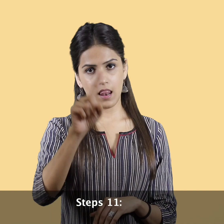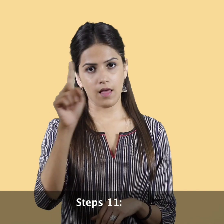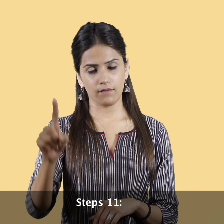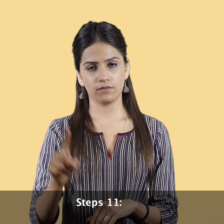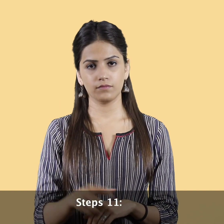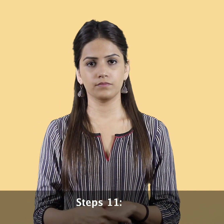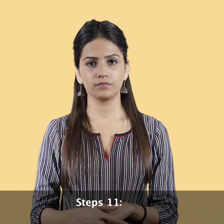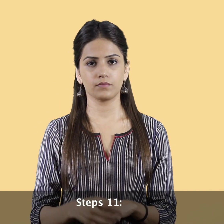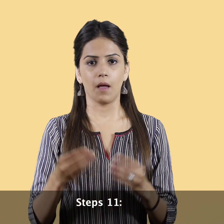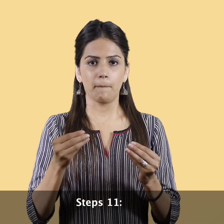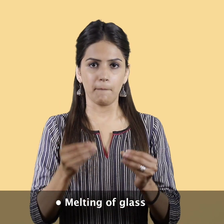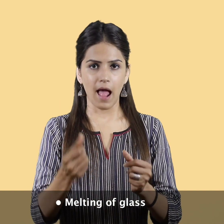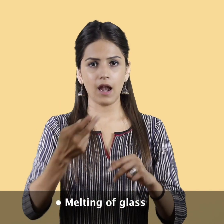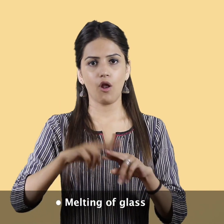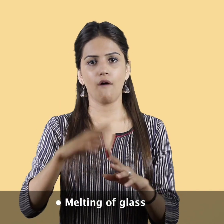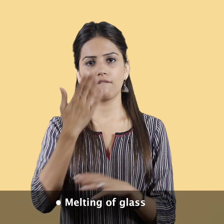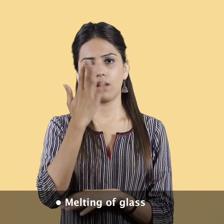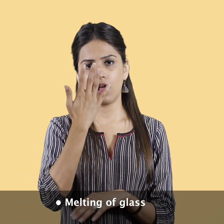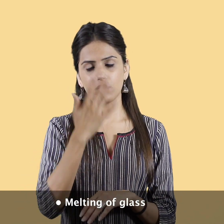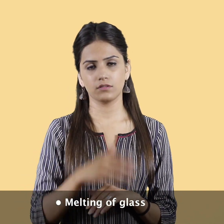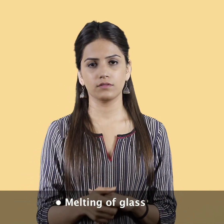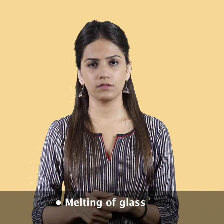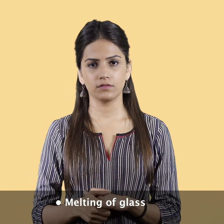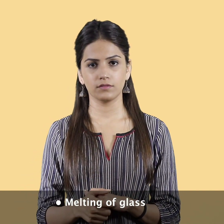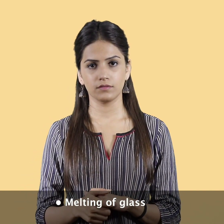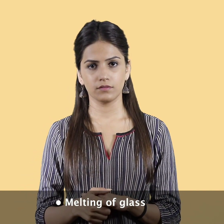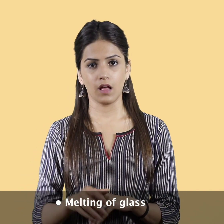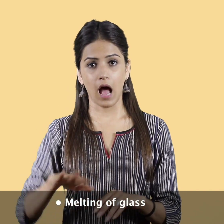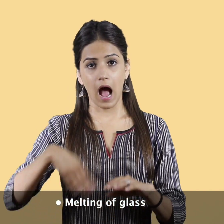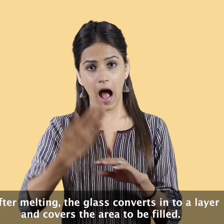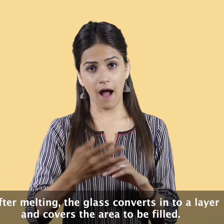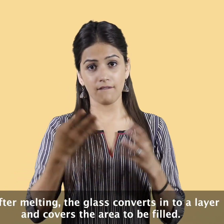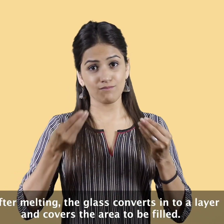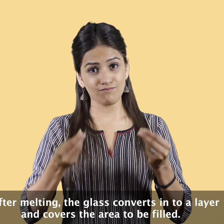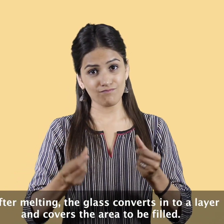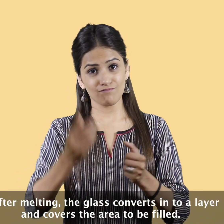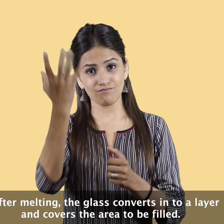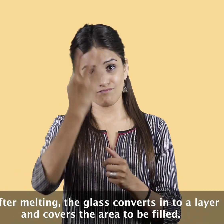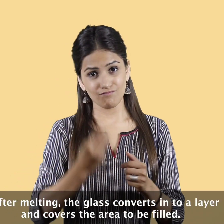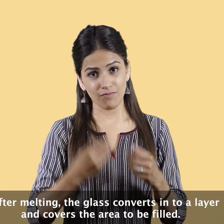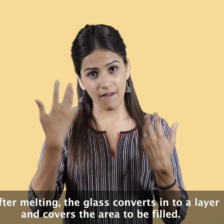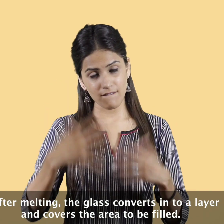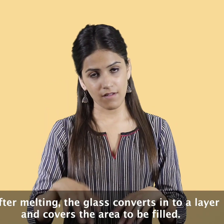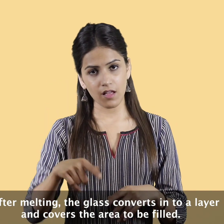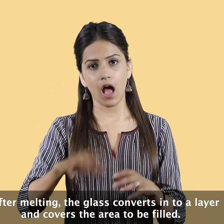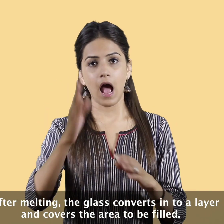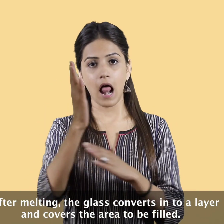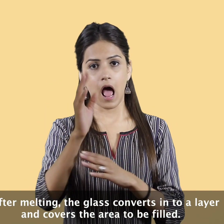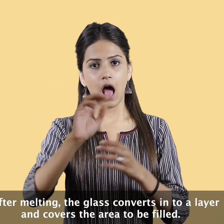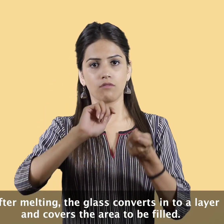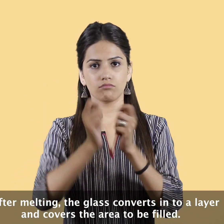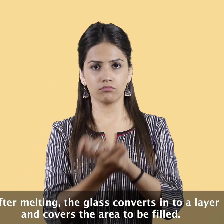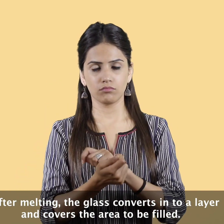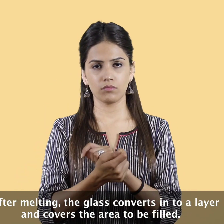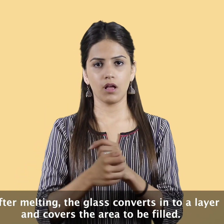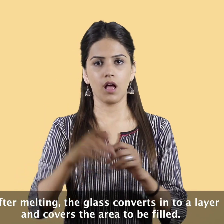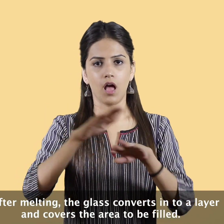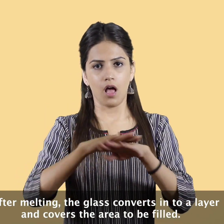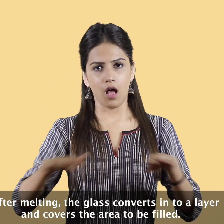Step 11. Melting of glass. After melting, the glass converts into